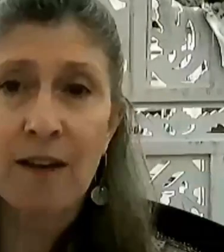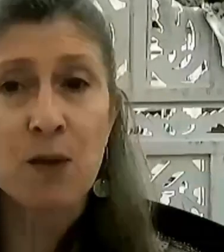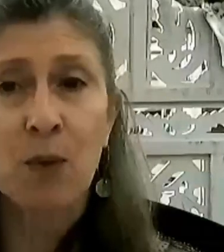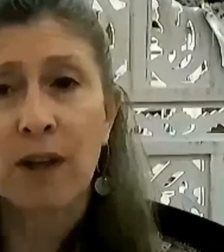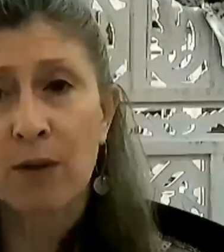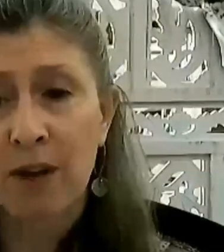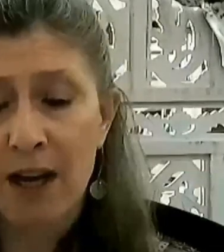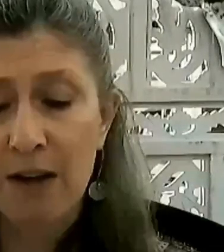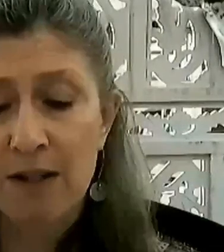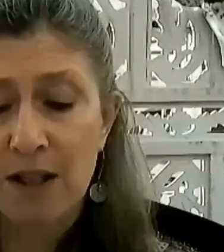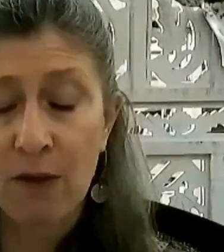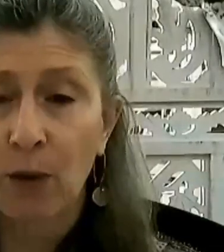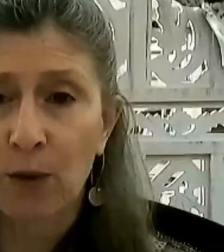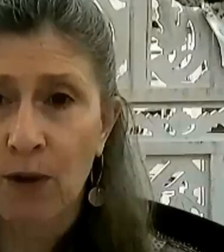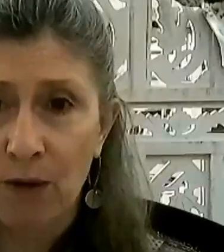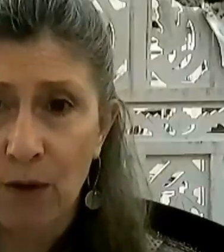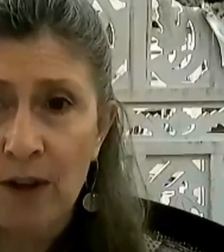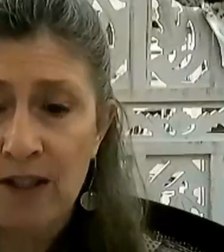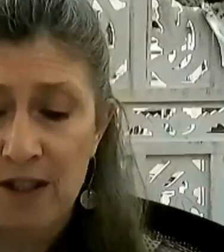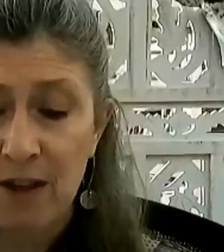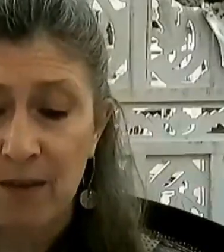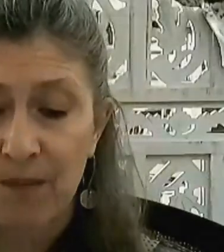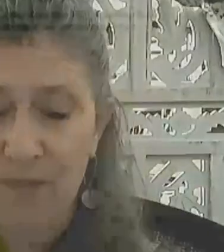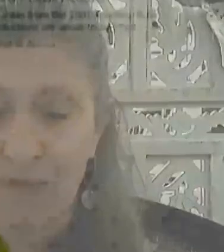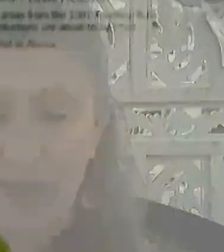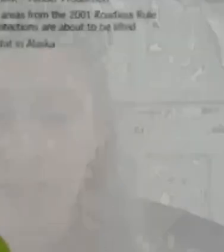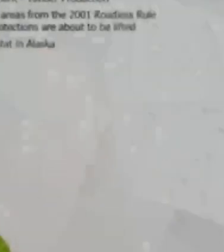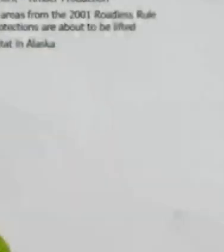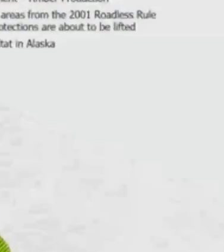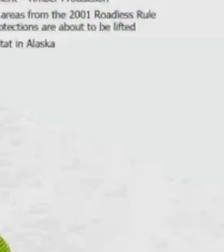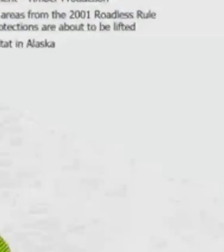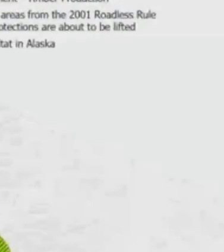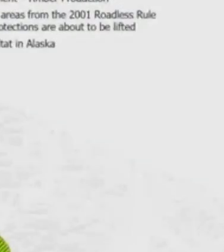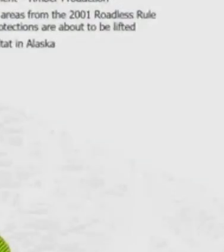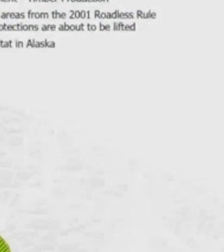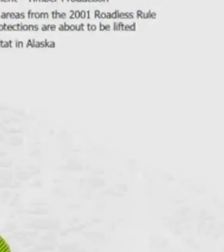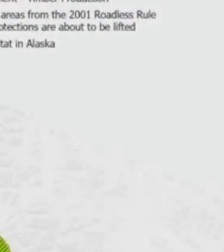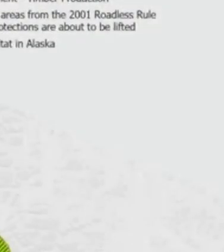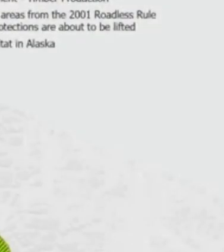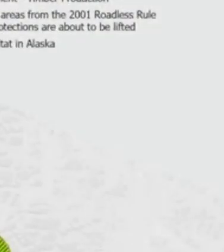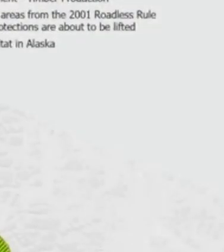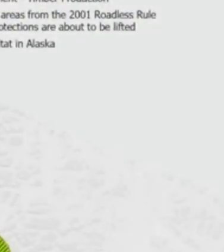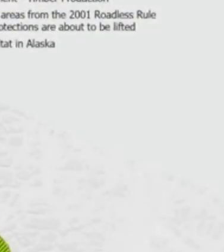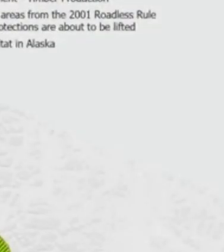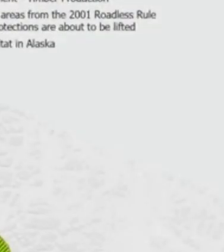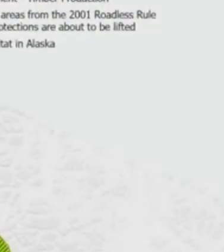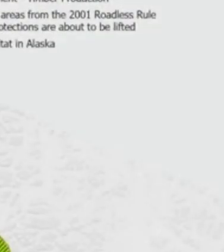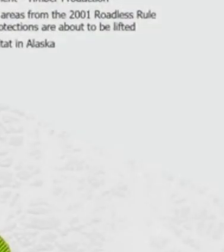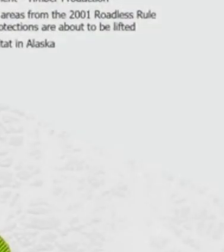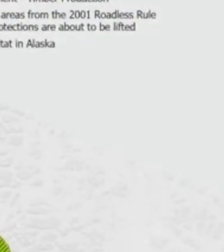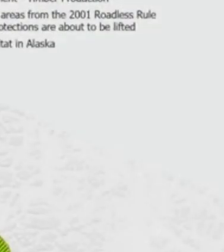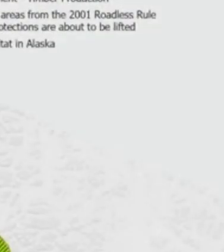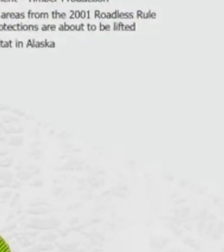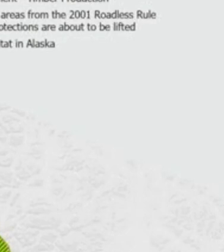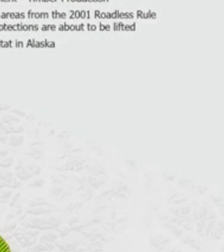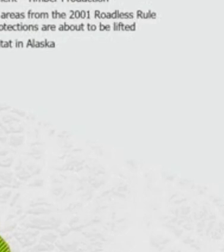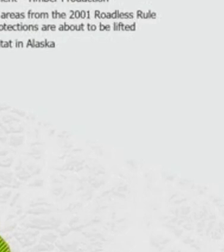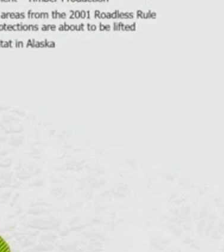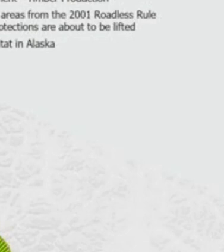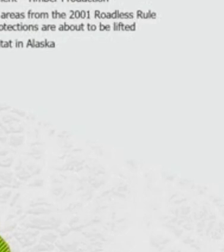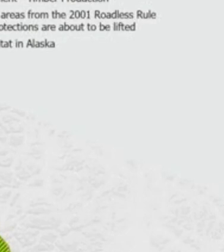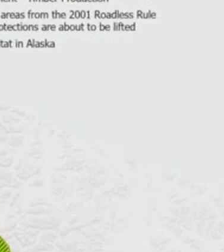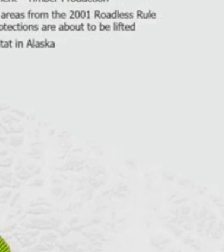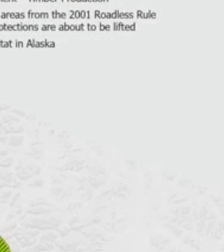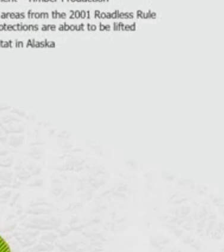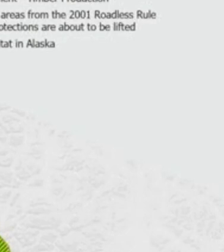than 5,100 acres of old growth forest here. Now, this map shows where logging already is taking place and